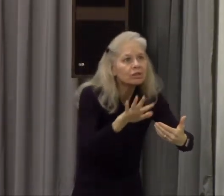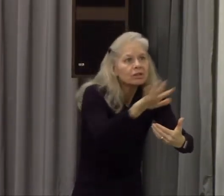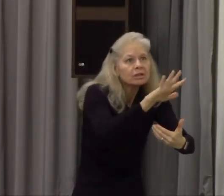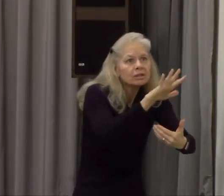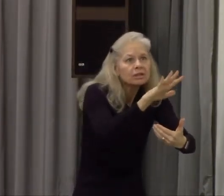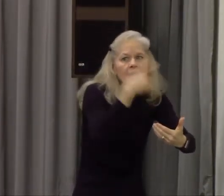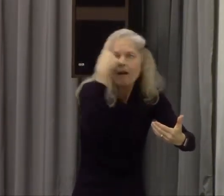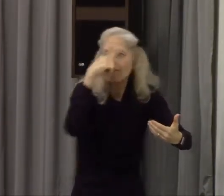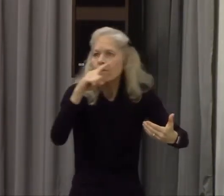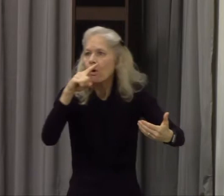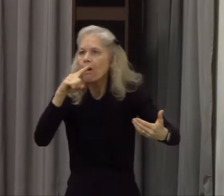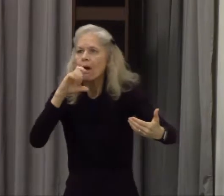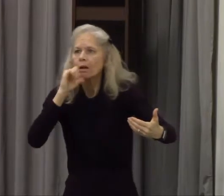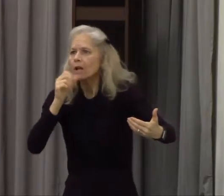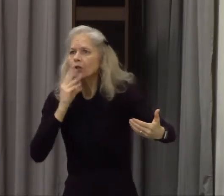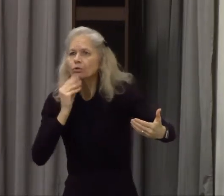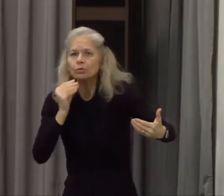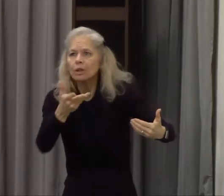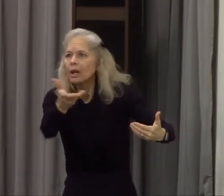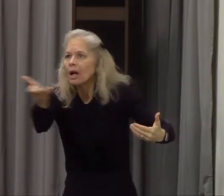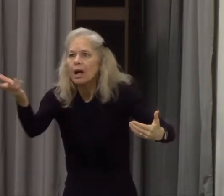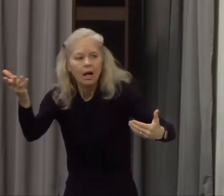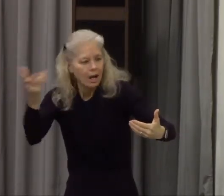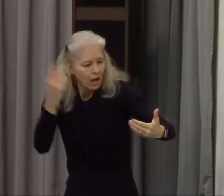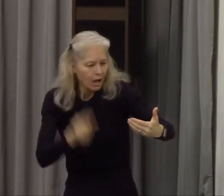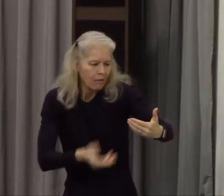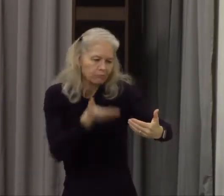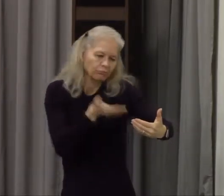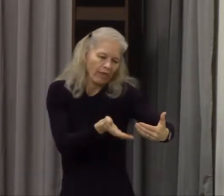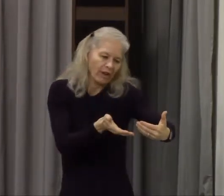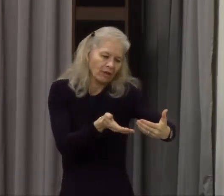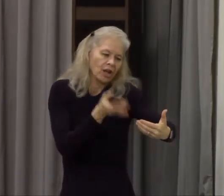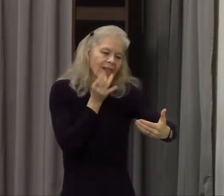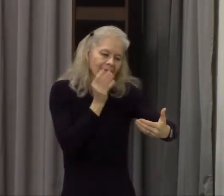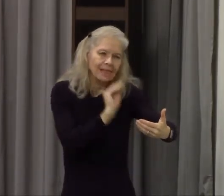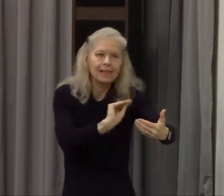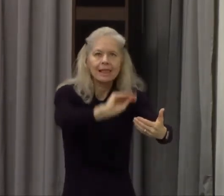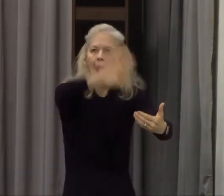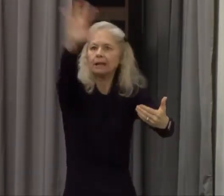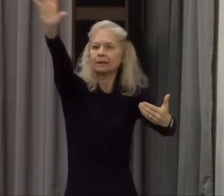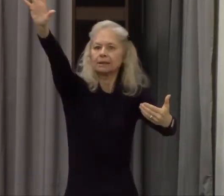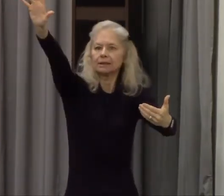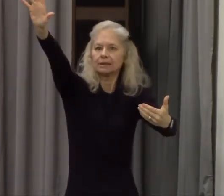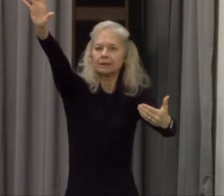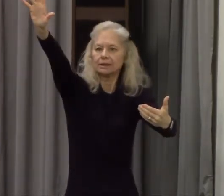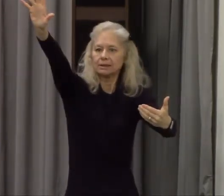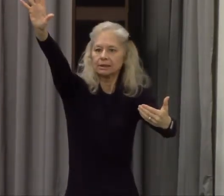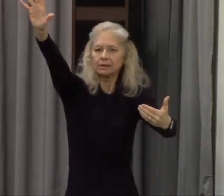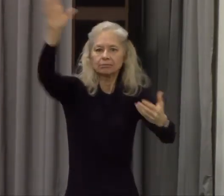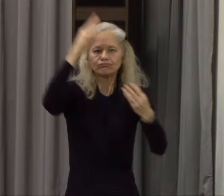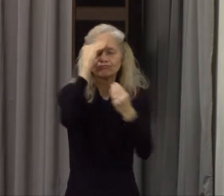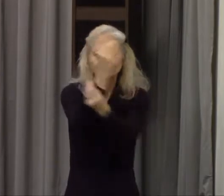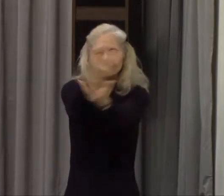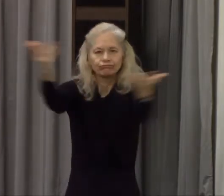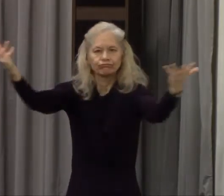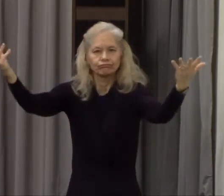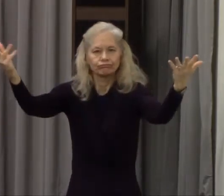thing that God had for Israel was this, that the Messiah would come through Israel. That's what he said. That's the greatest thing